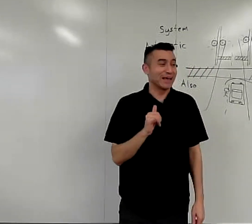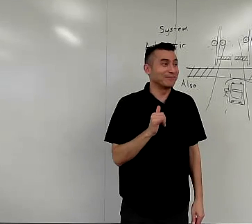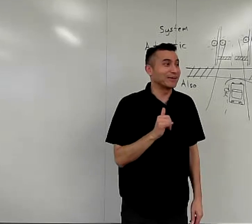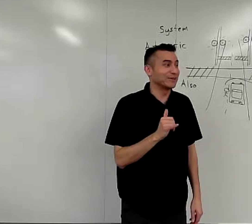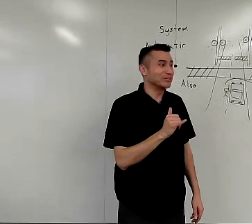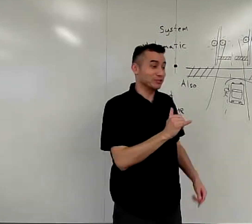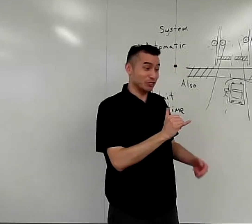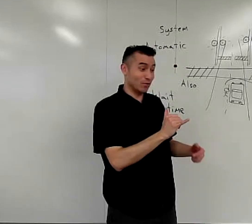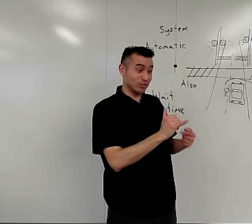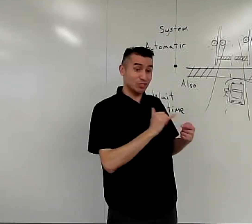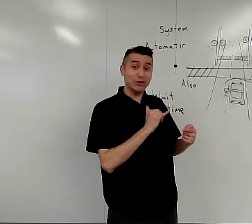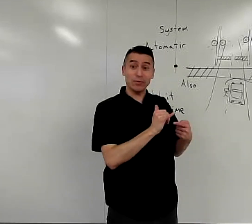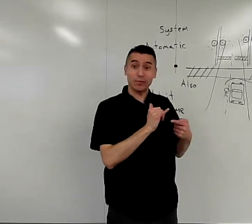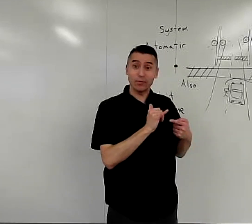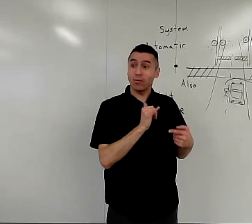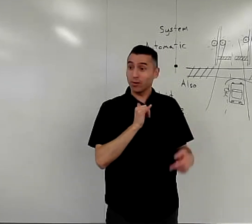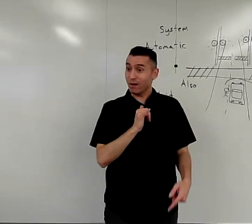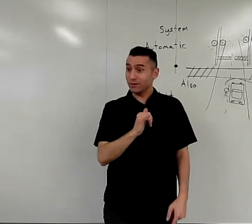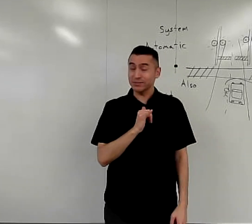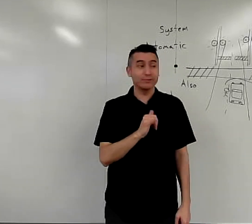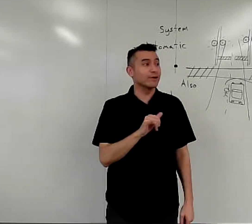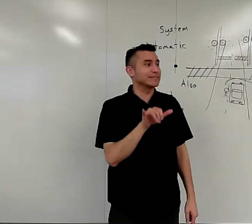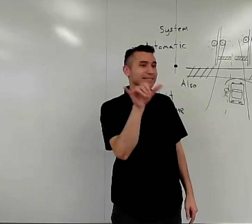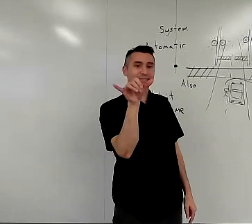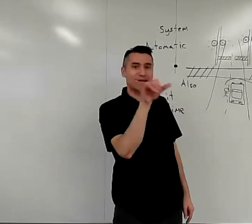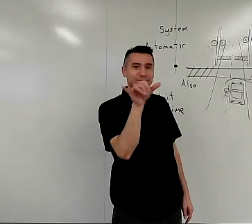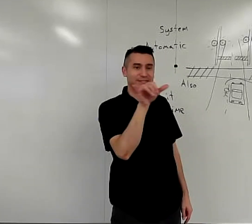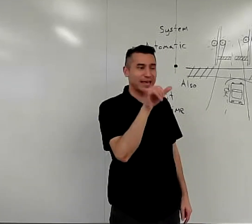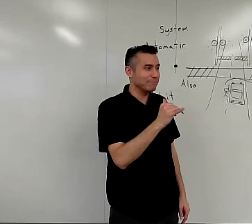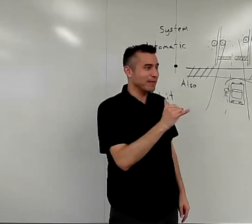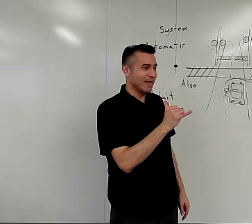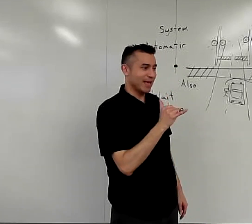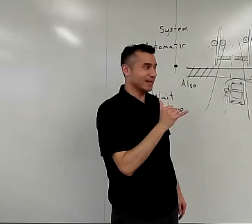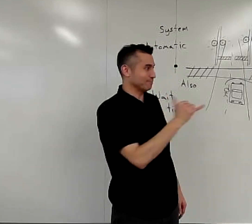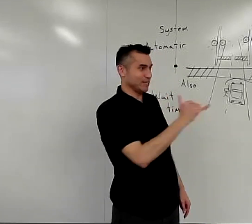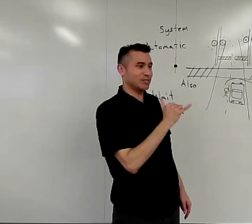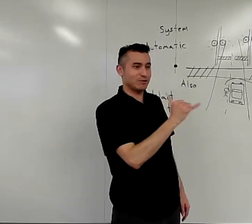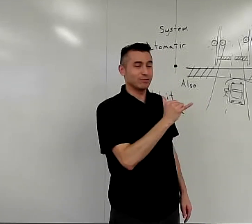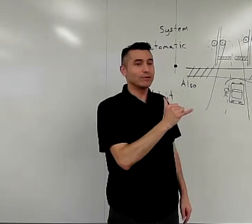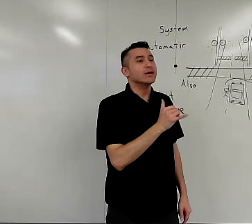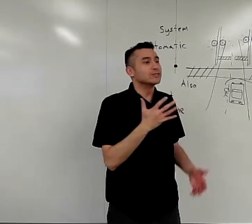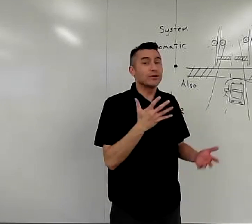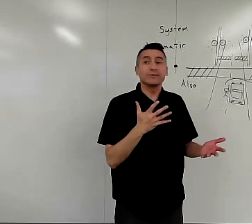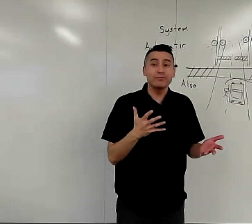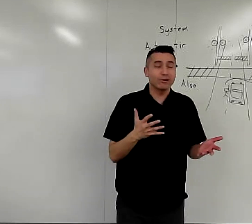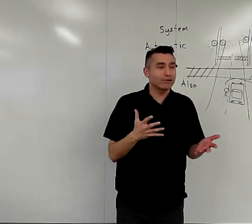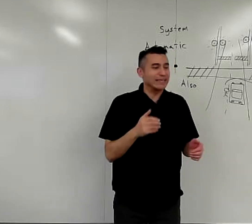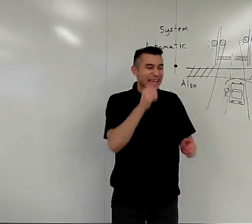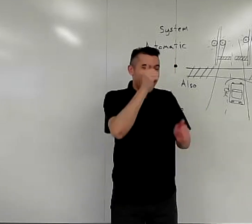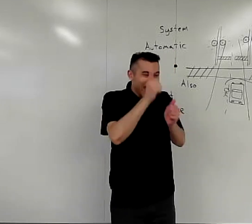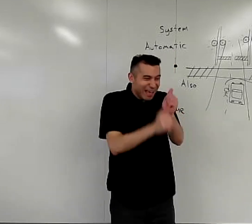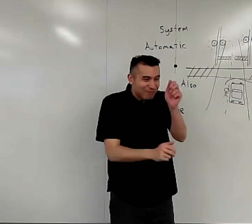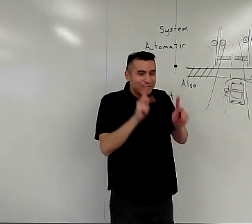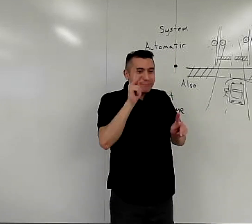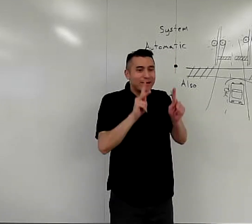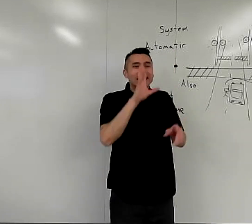Yeah, very good. You should know it too. Or also, notice the sign for same, and me too. So you are correct.